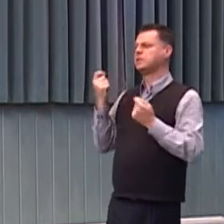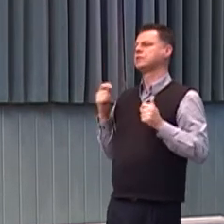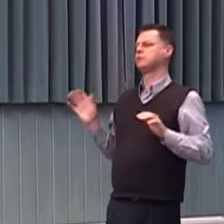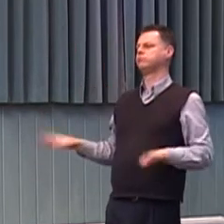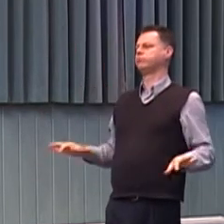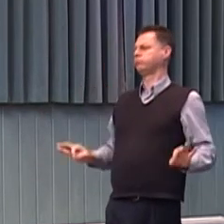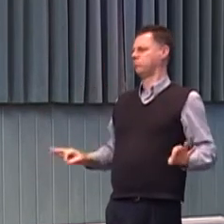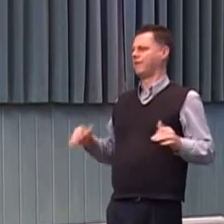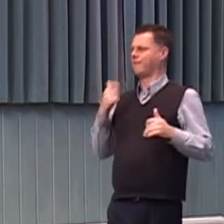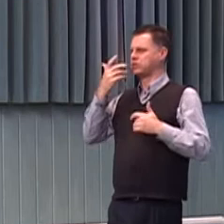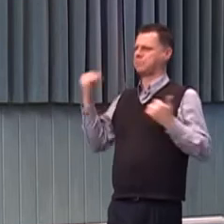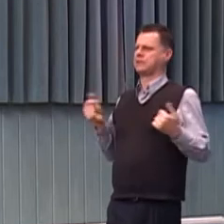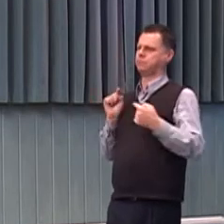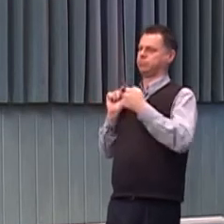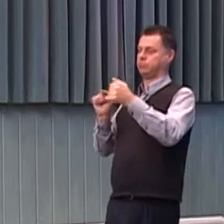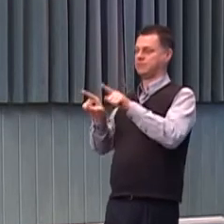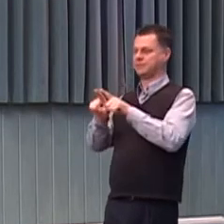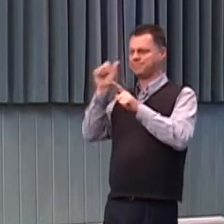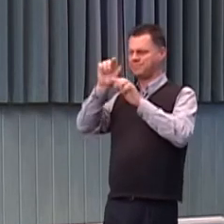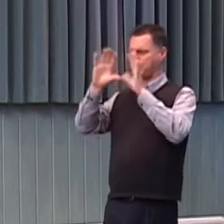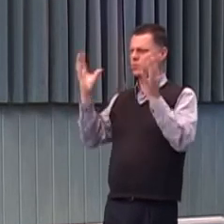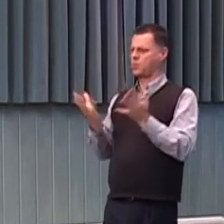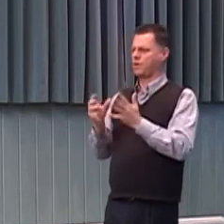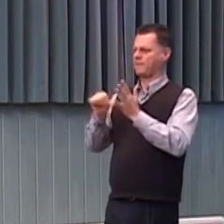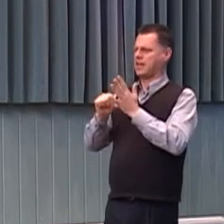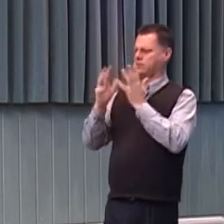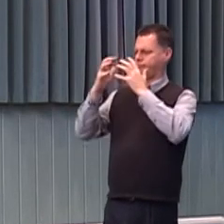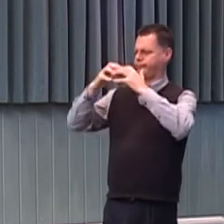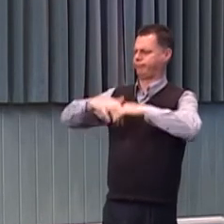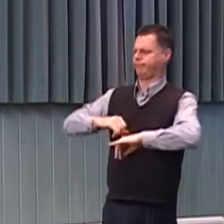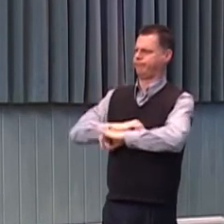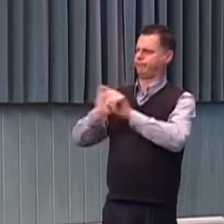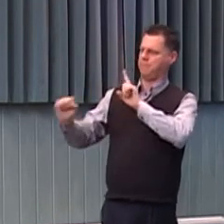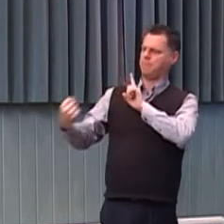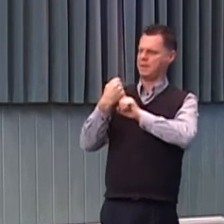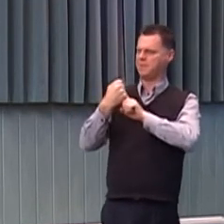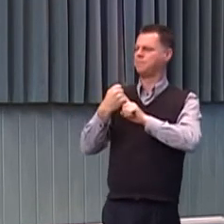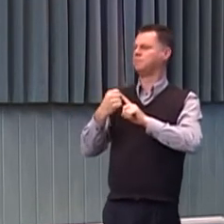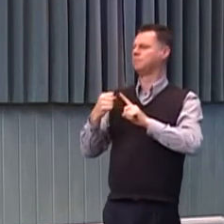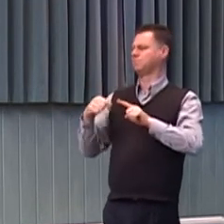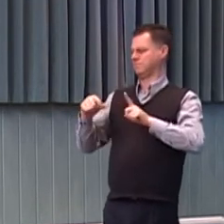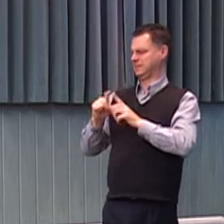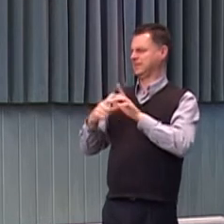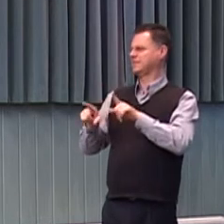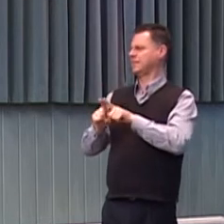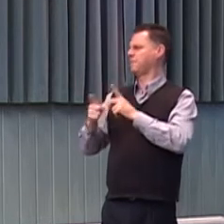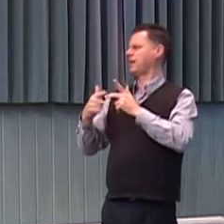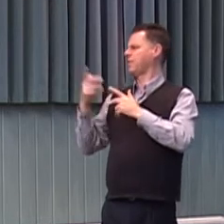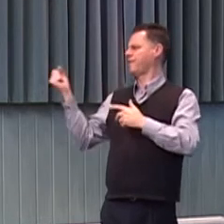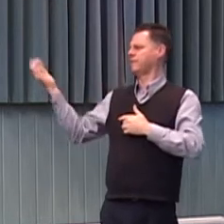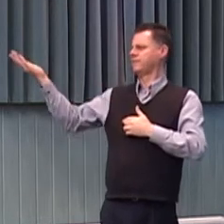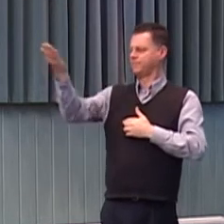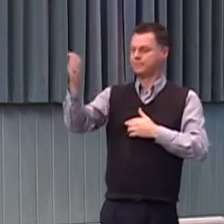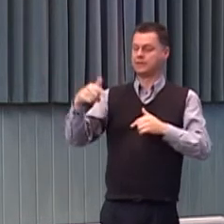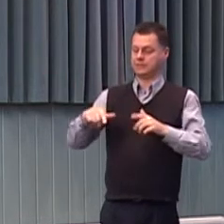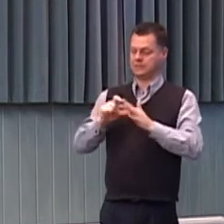outside of our control, like the global financial crisis, but also things that are in our control, which is taking our own destiny in our own hands